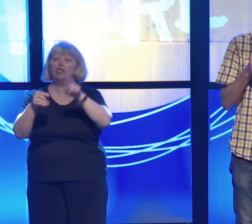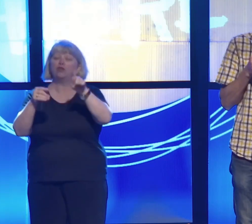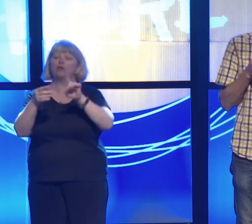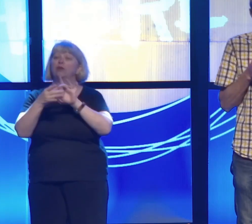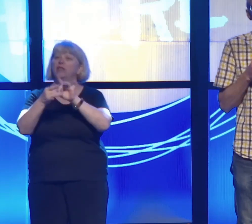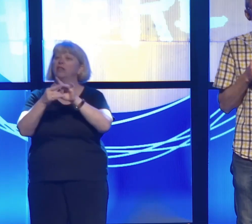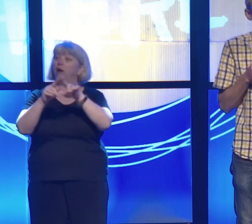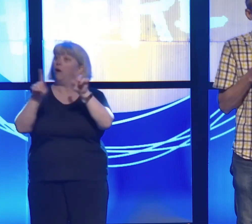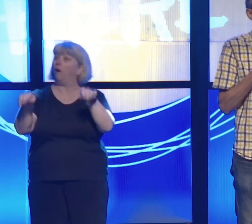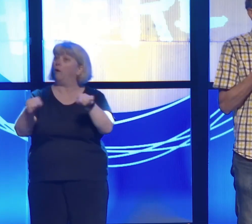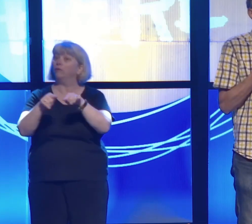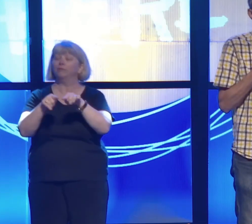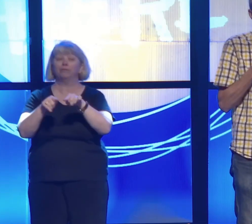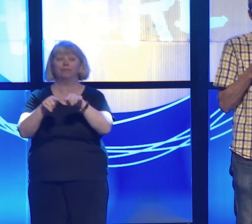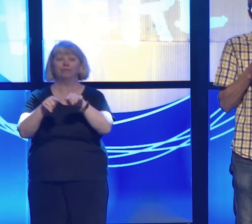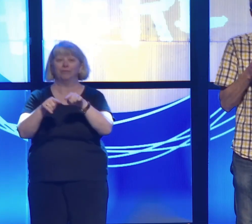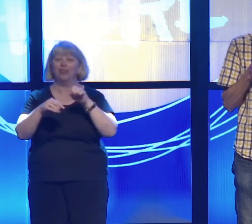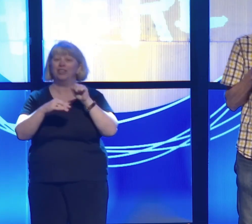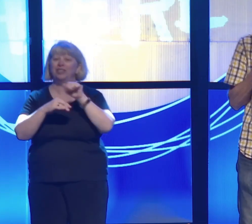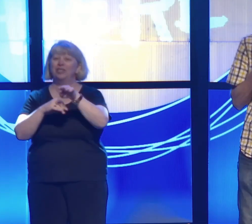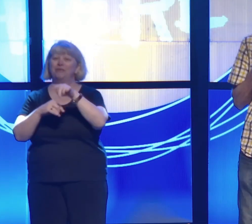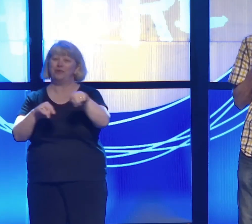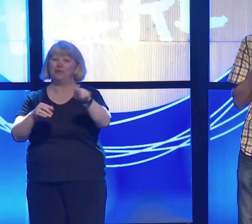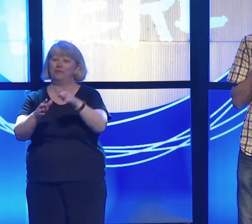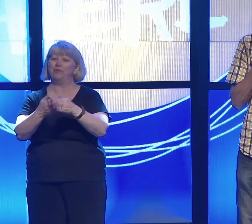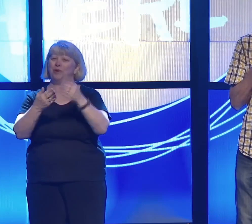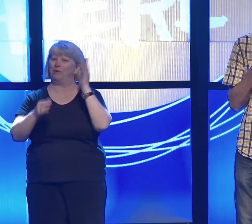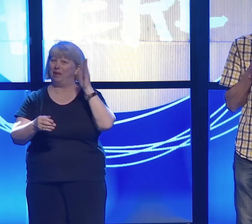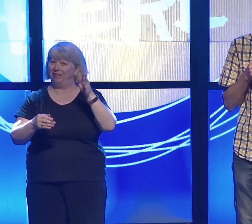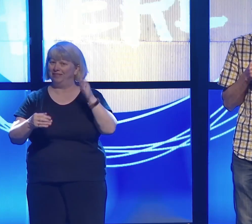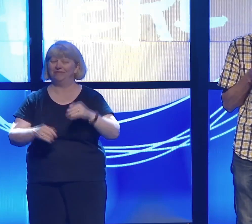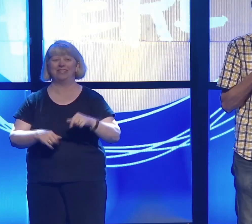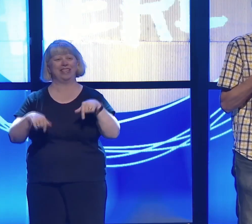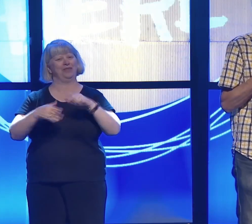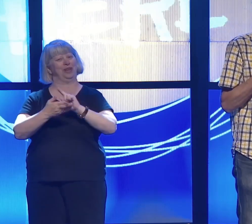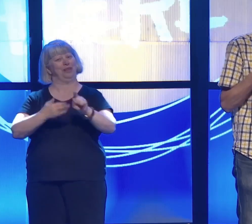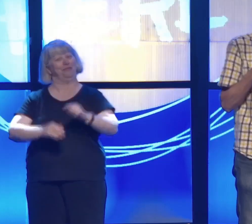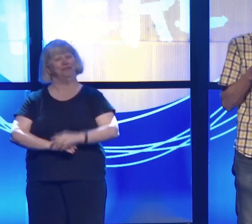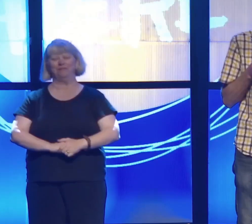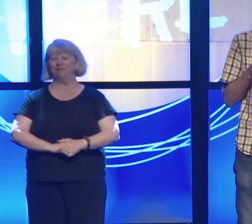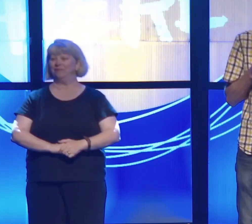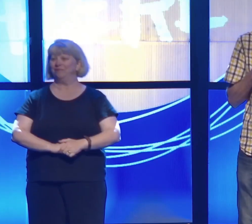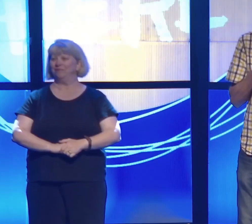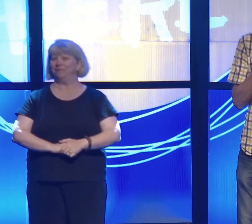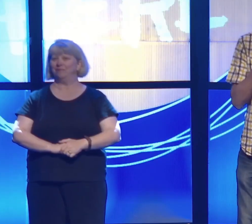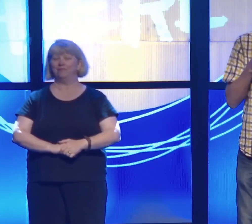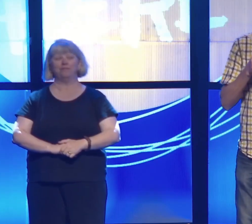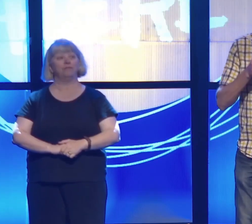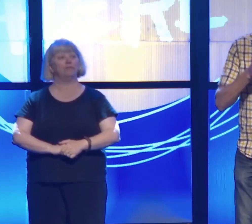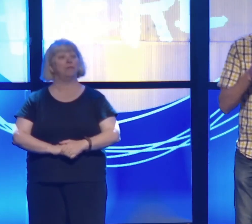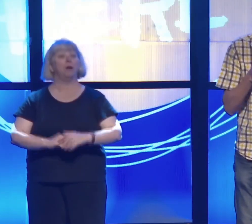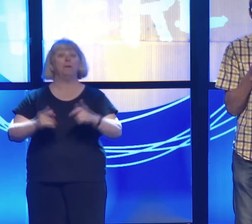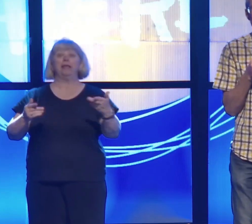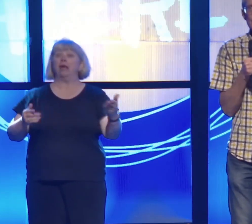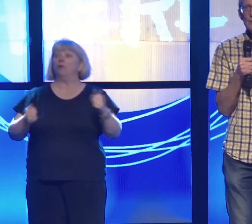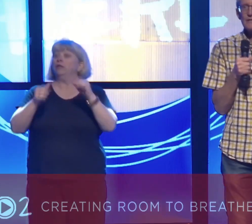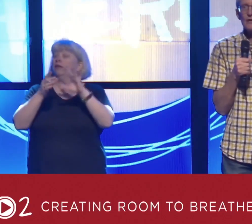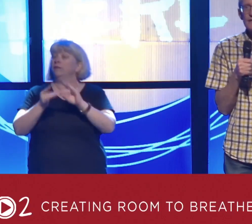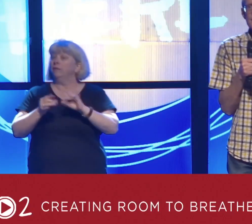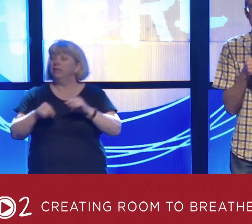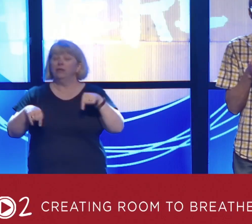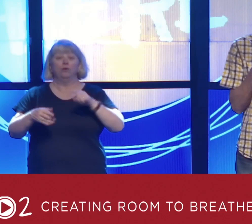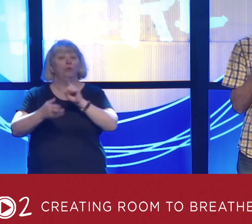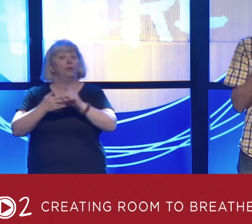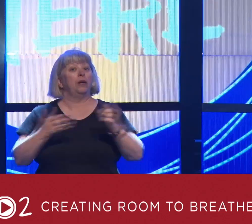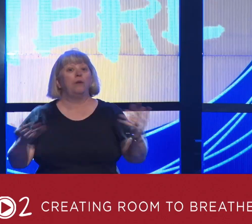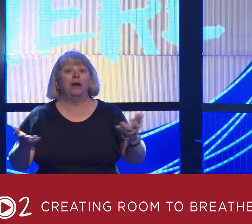card, and we'll ship one of those to you this coming week. One of the big things I want to mention to you this week, though,